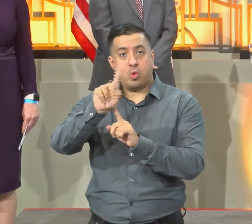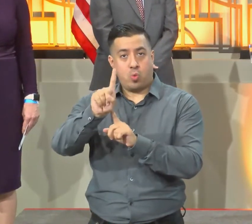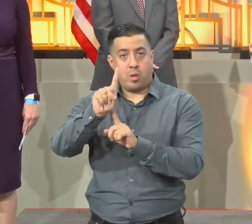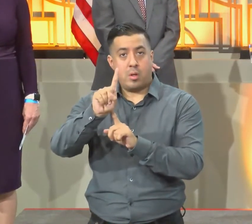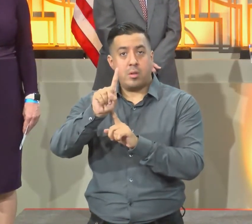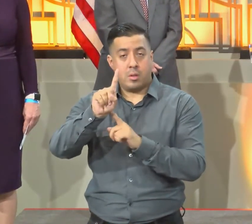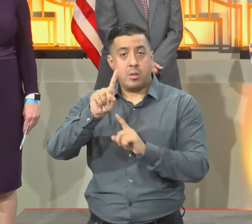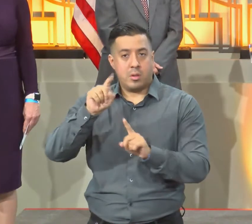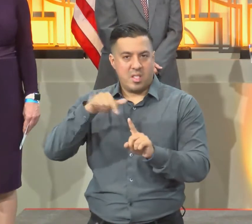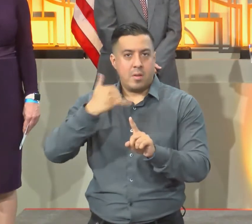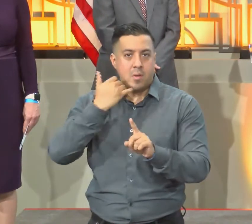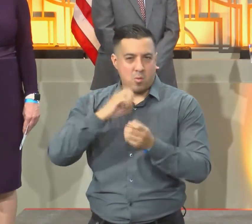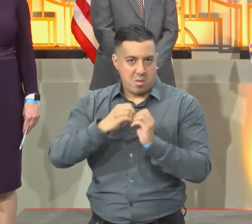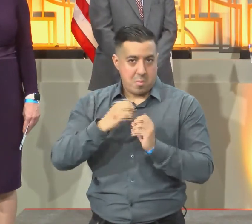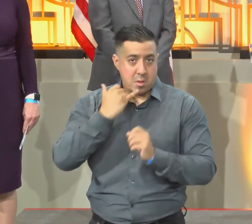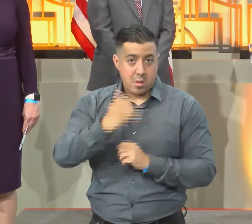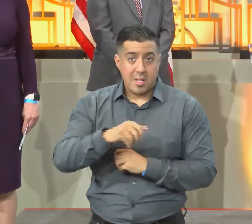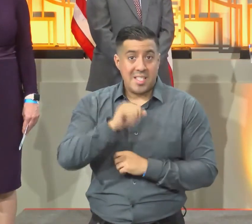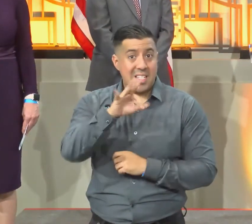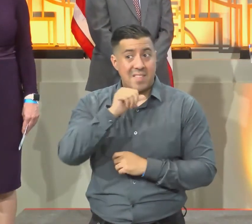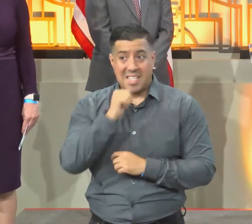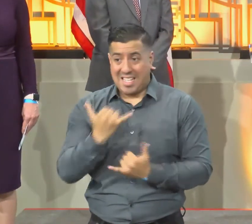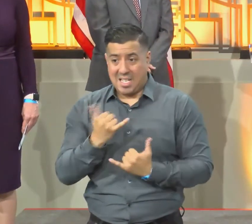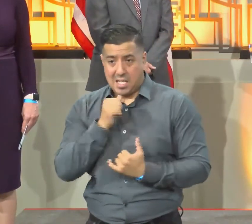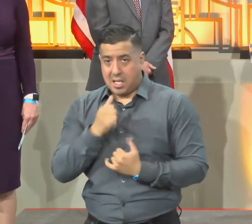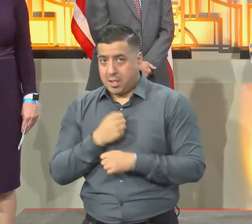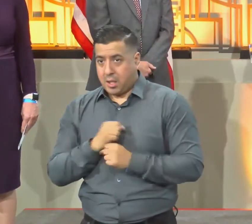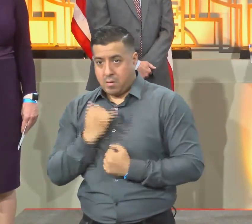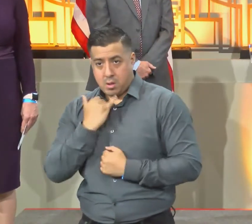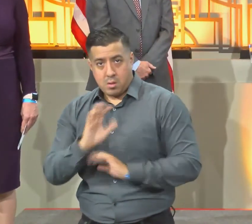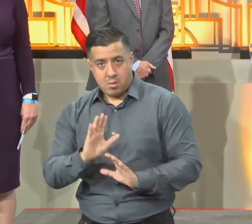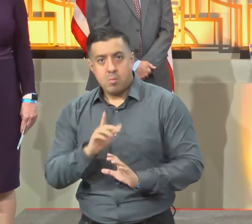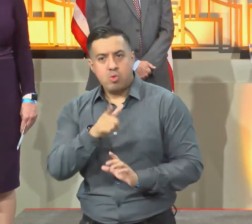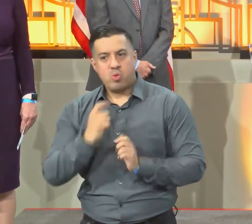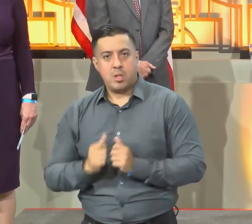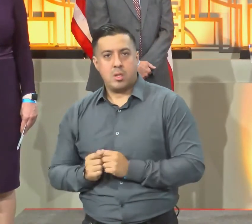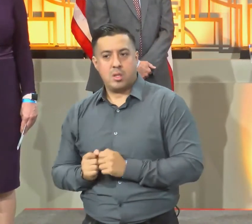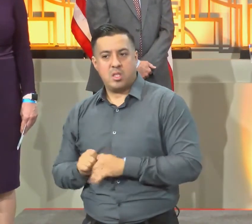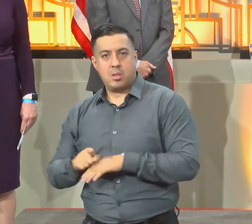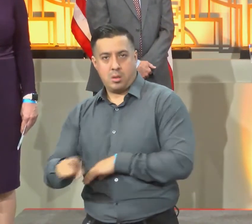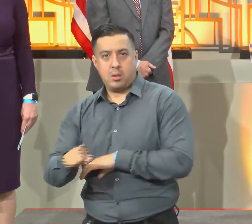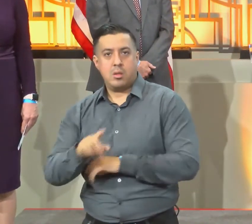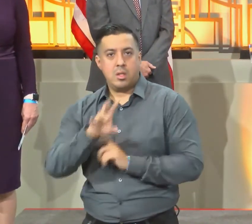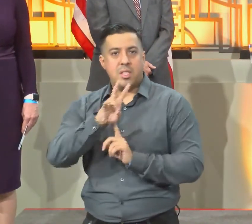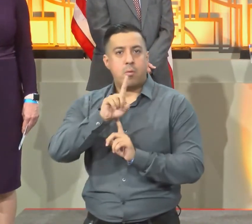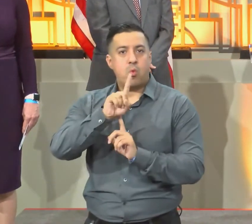713-528-2121. And now, if it's not safe to call, you can also text at